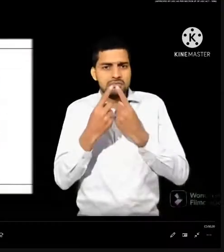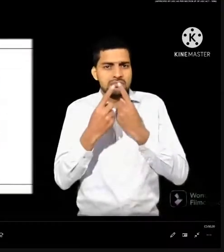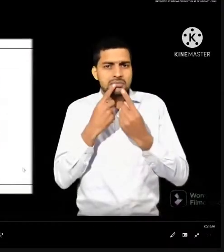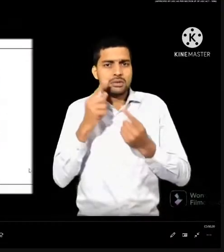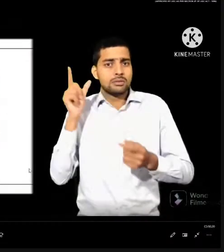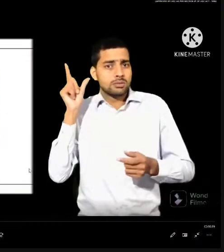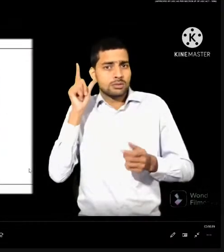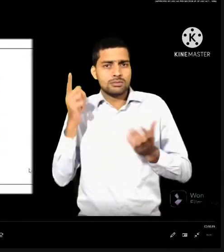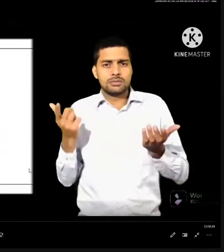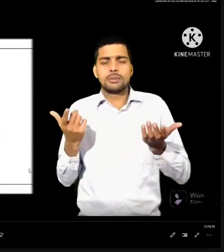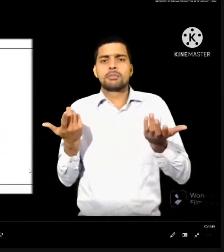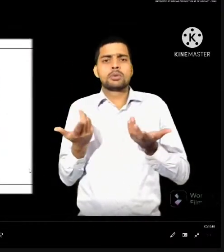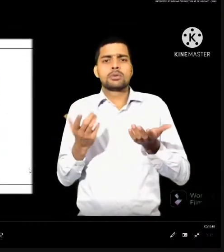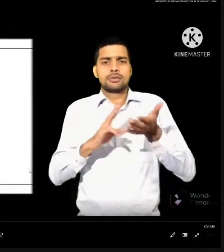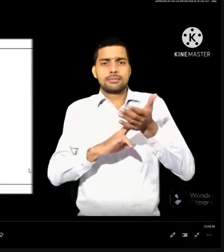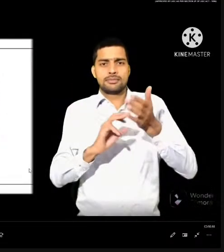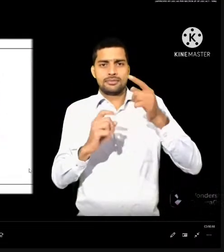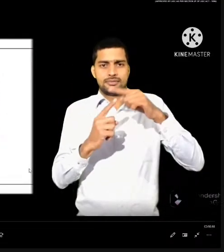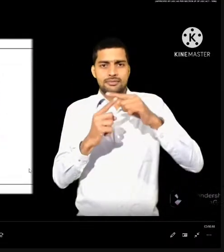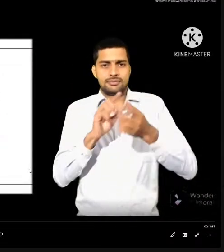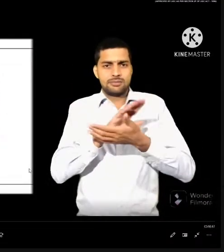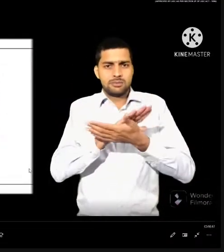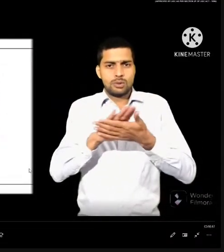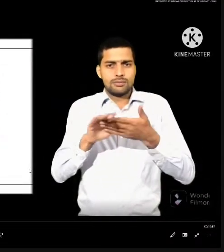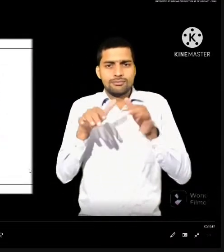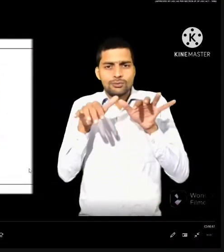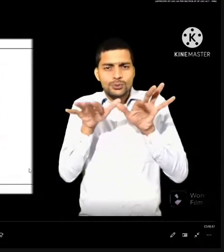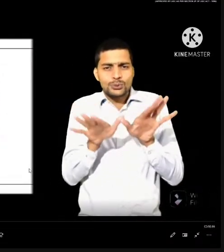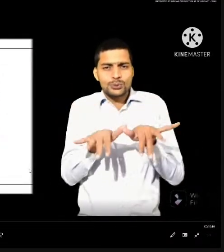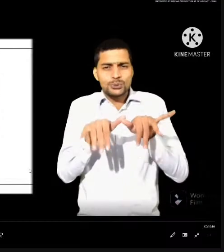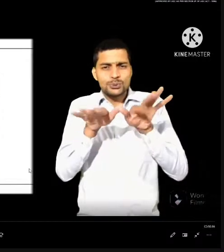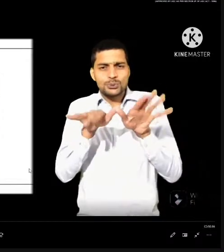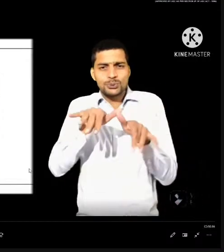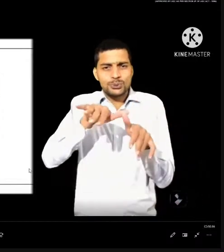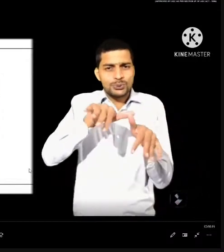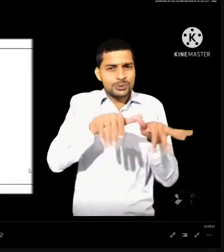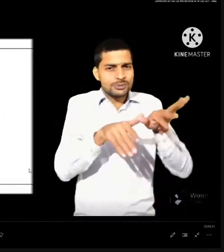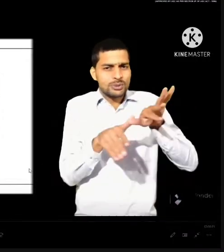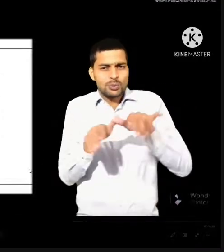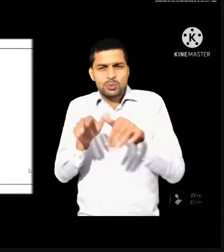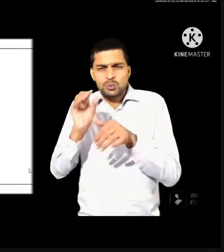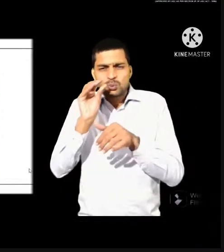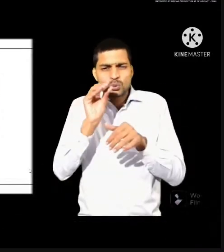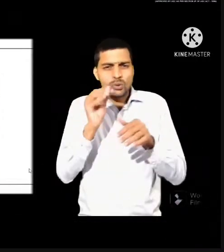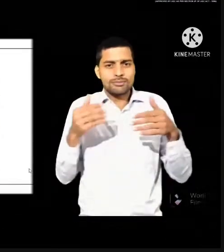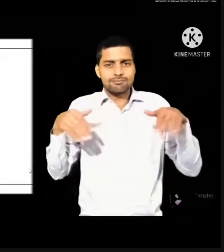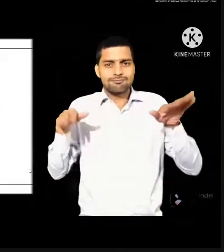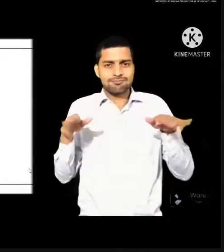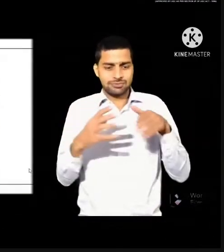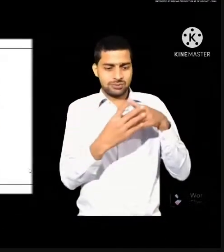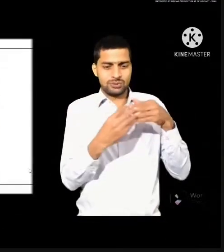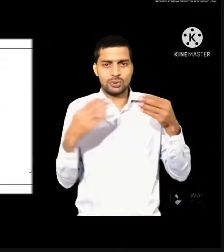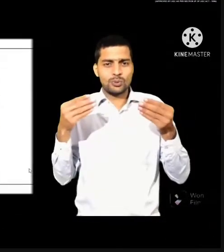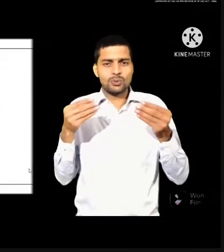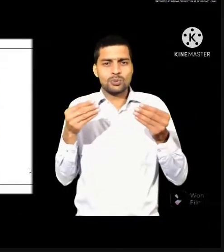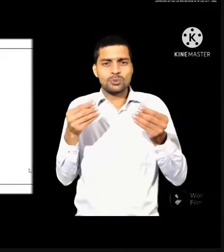7th. Subject Science, Unit 3, Chapter Fiber to Fabric.